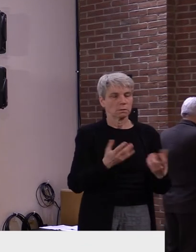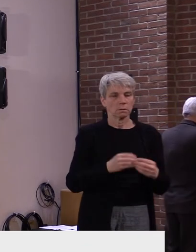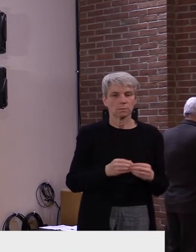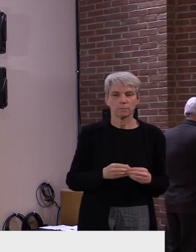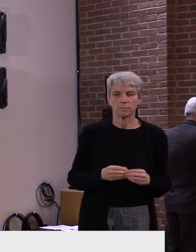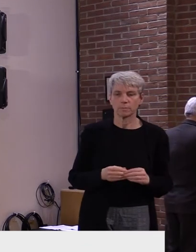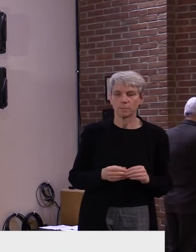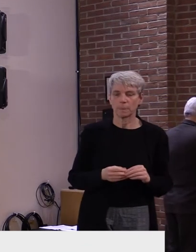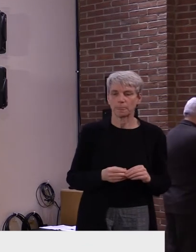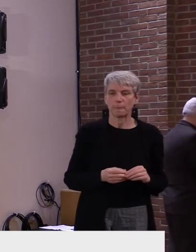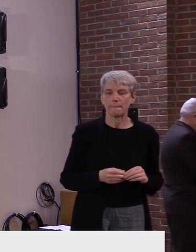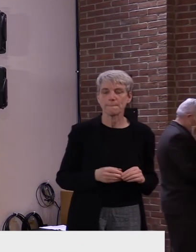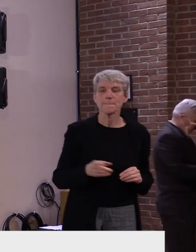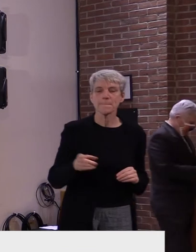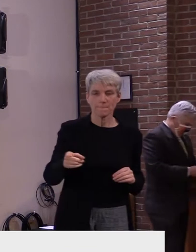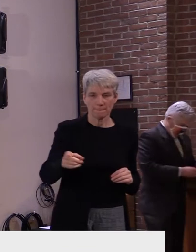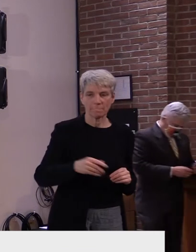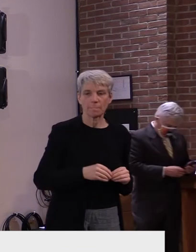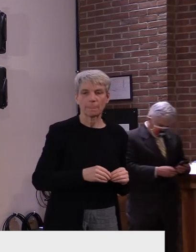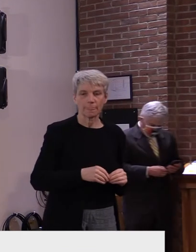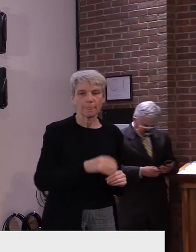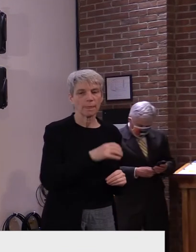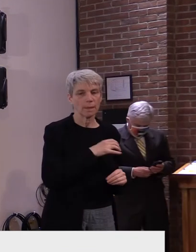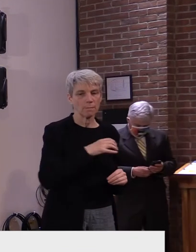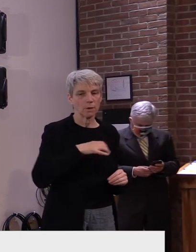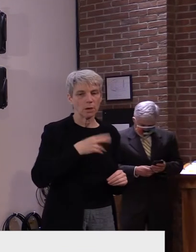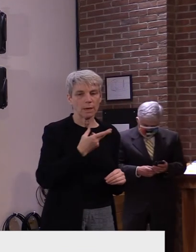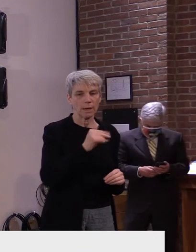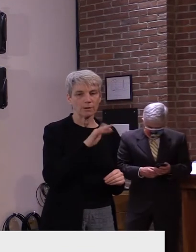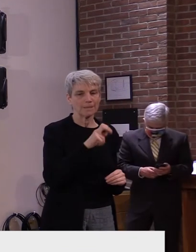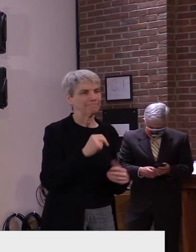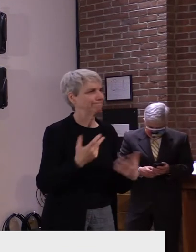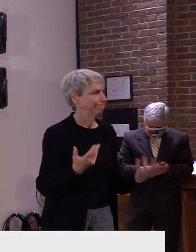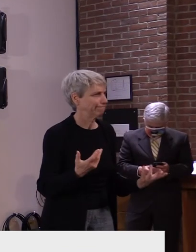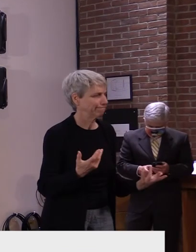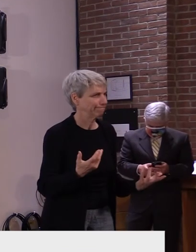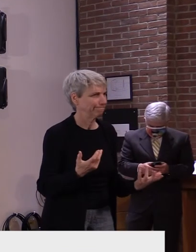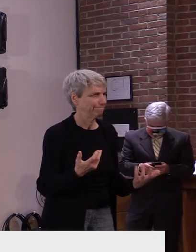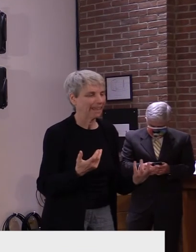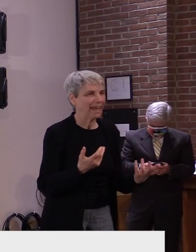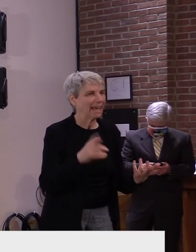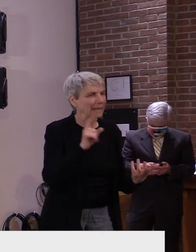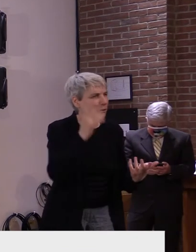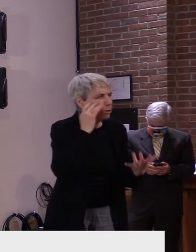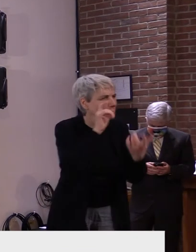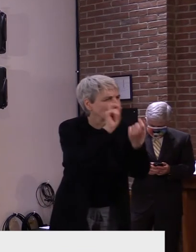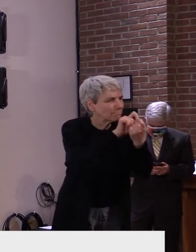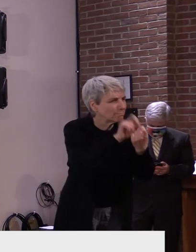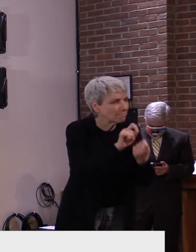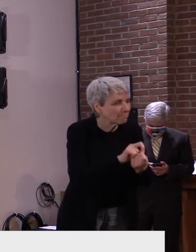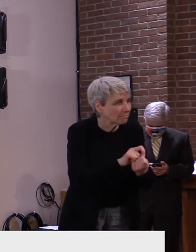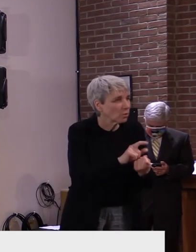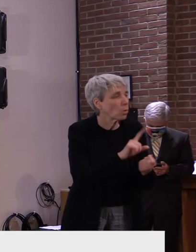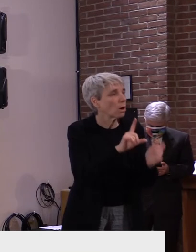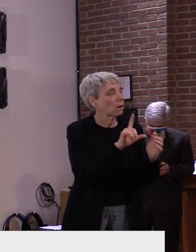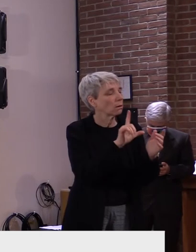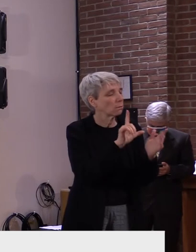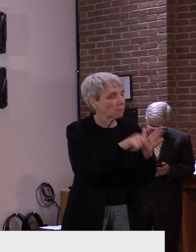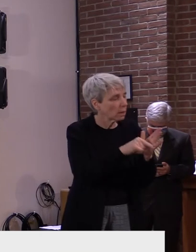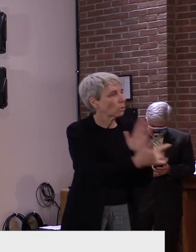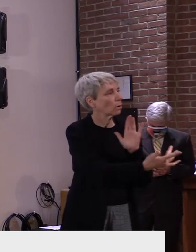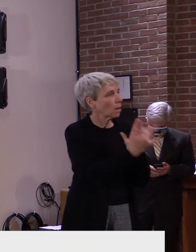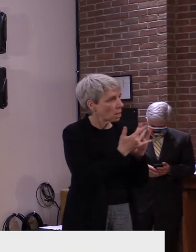understanding yeah i couldn't speak to that without having a more detailed conversation so i'm happy to follow up and get back to you